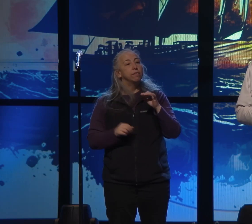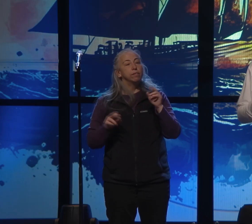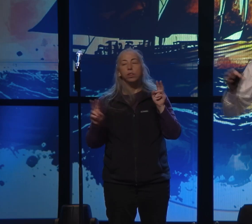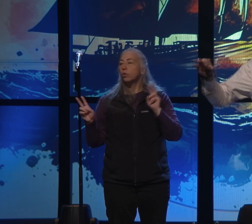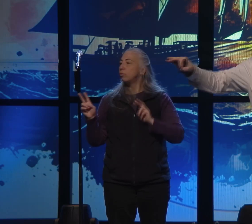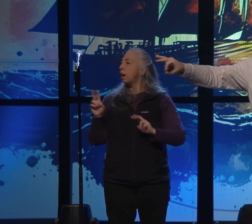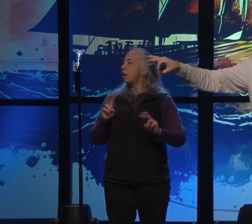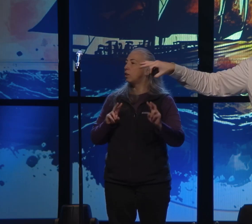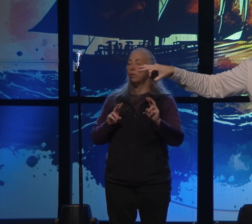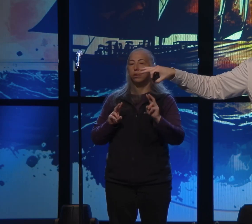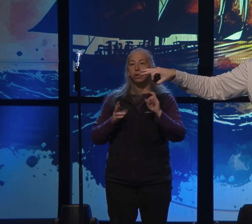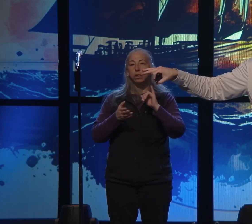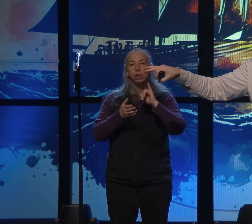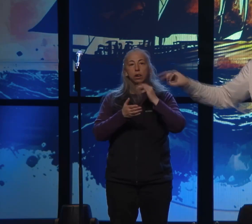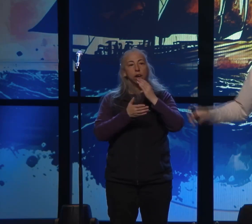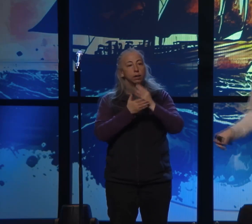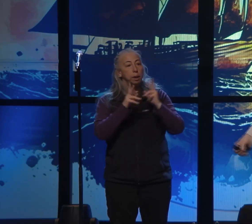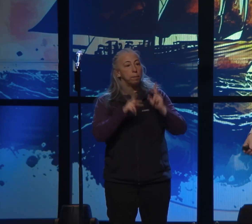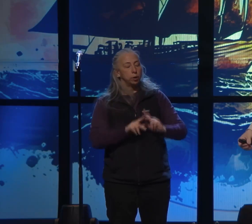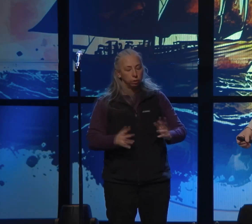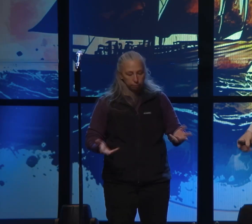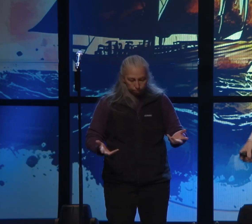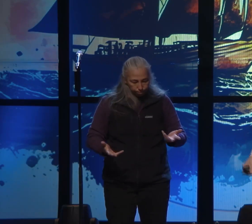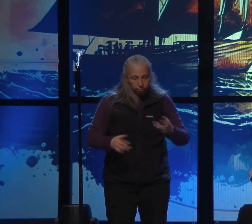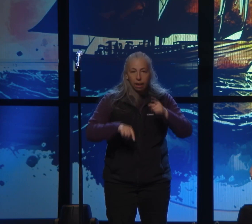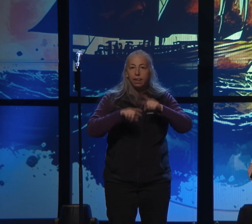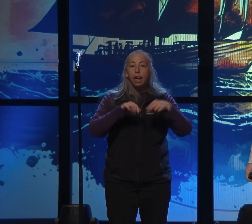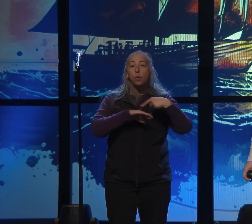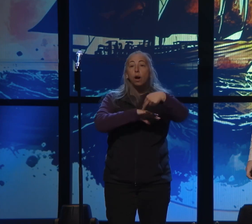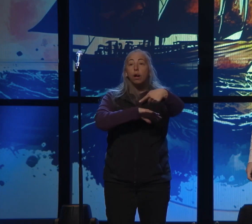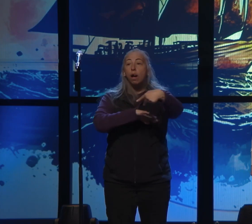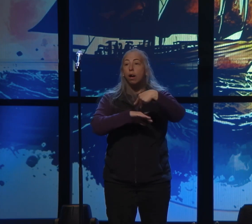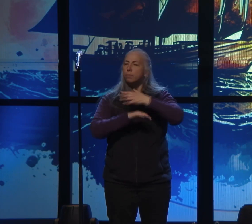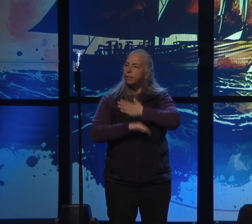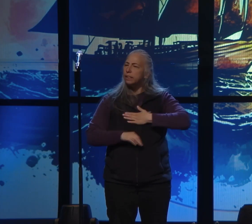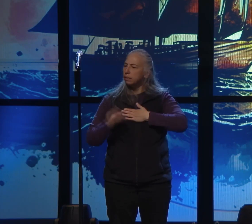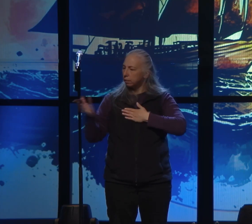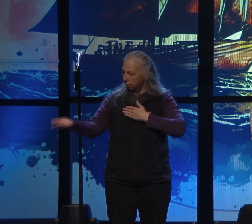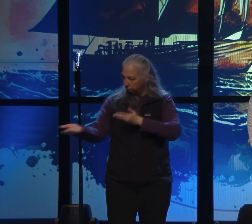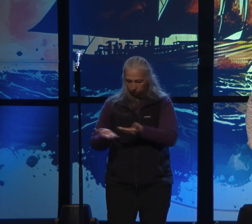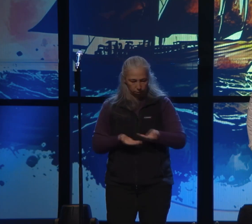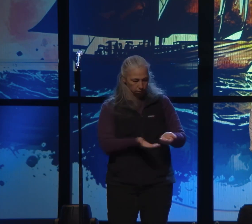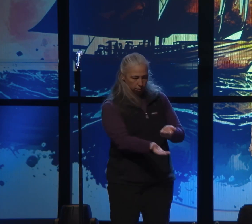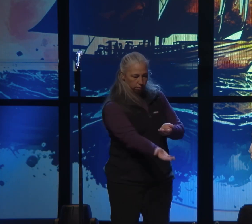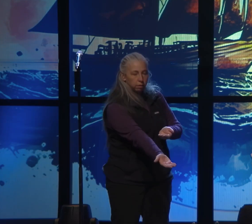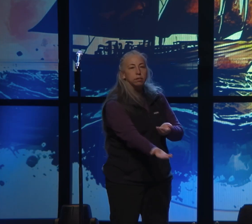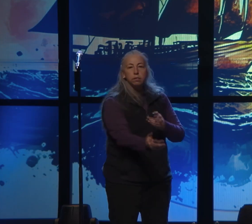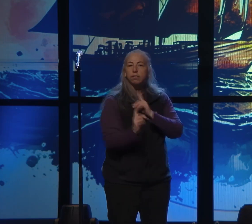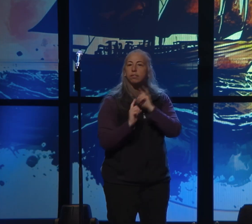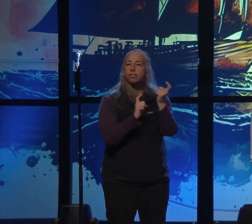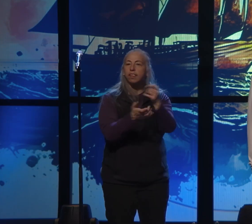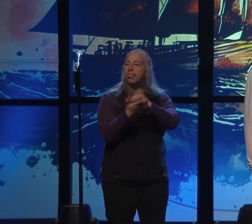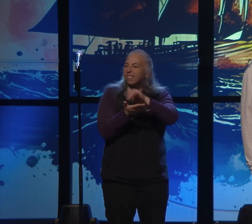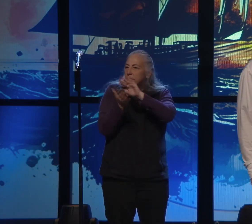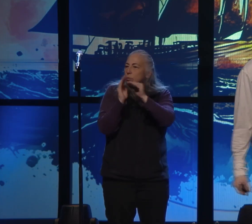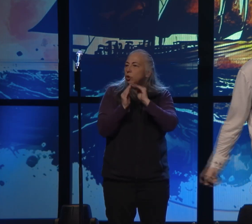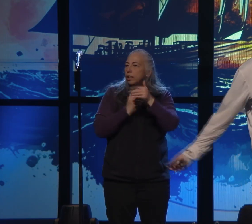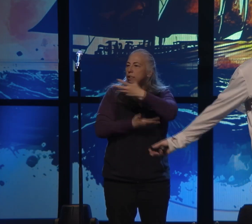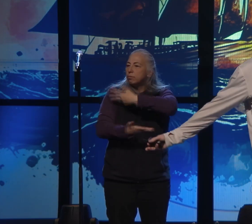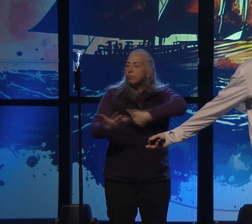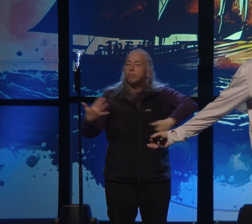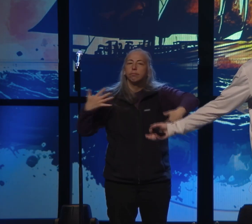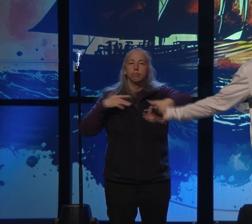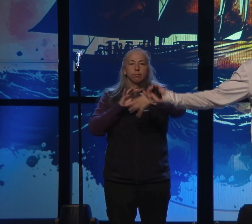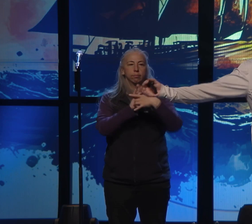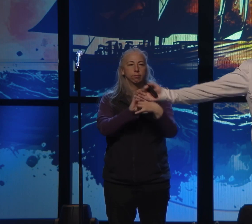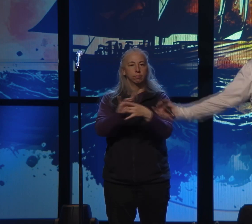who is unable to come and receive the elements, that you serve them, and let's serve one another. That's part of what community is